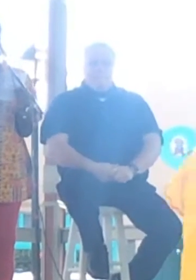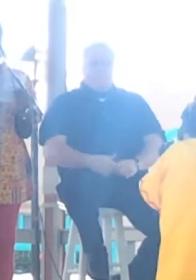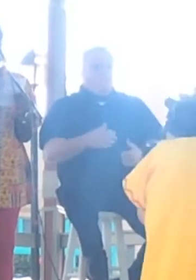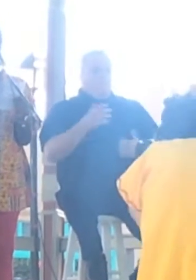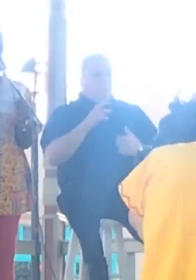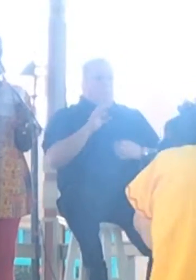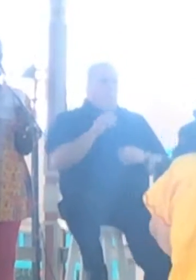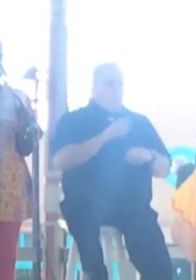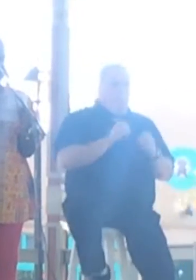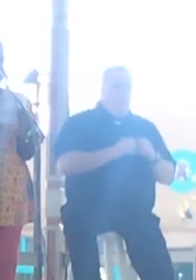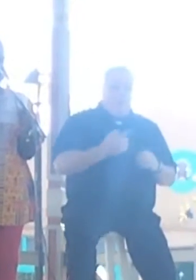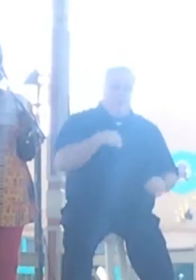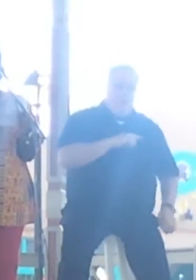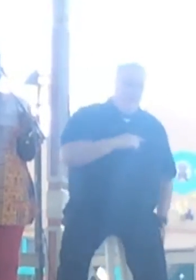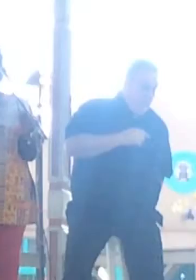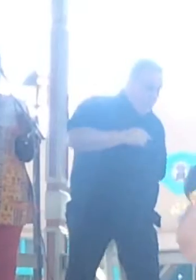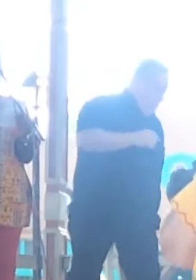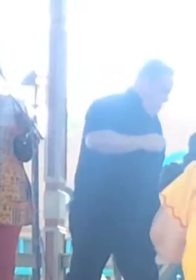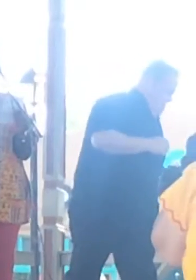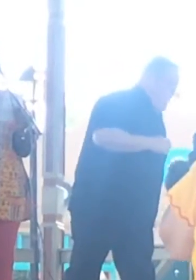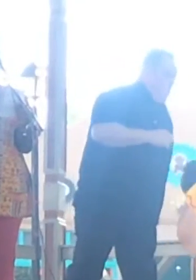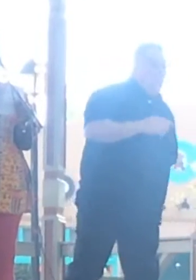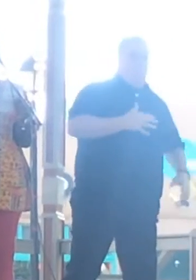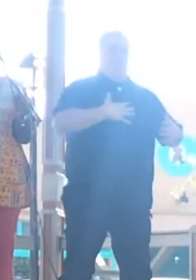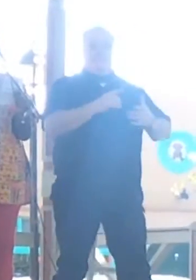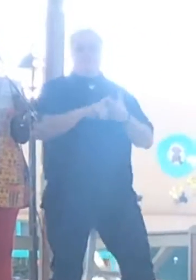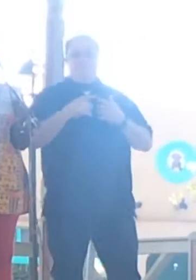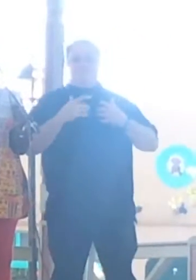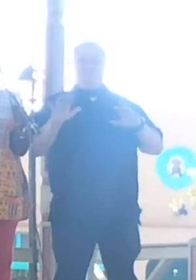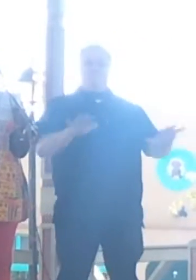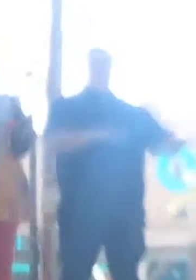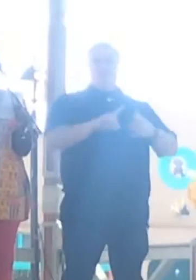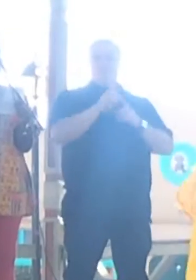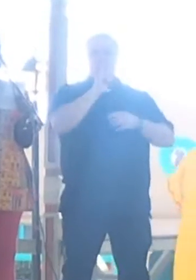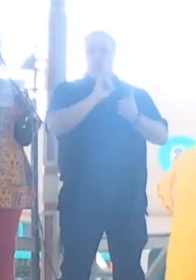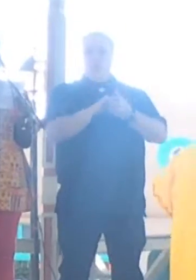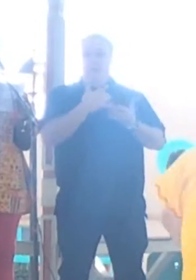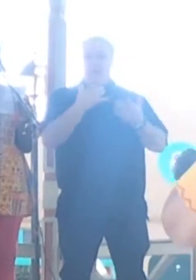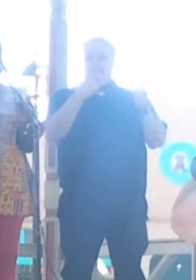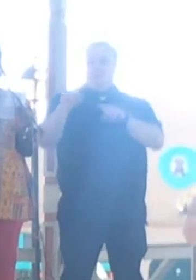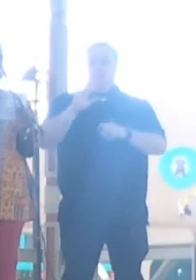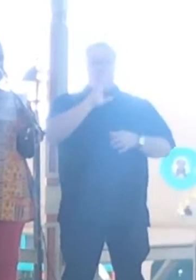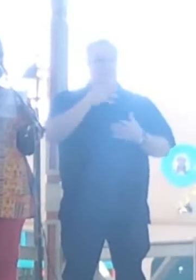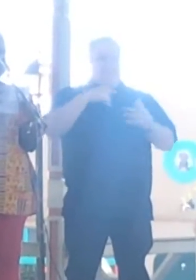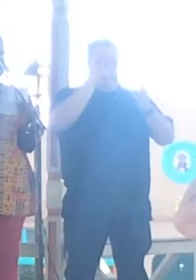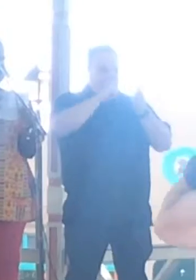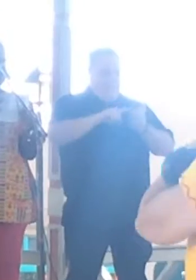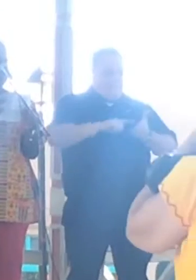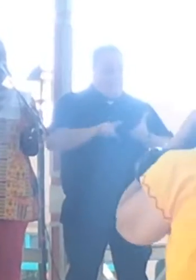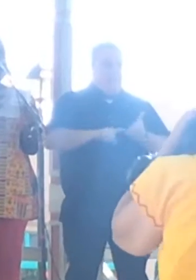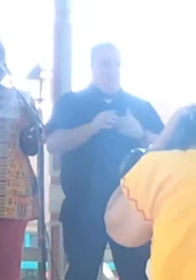No longer are we going to be pacified by assurances that incidents will be